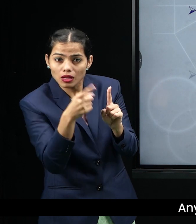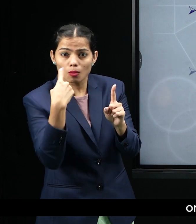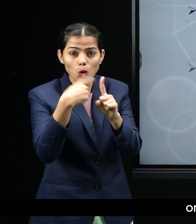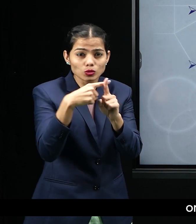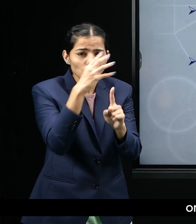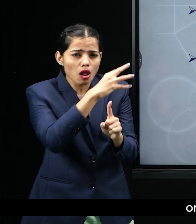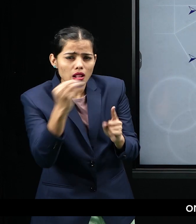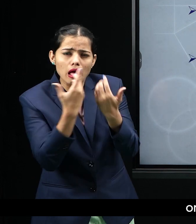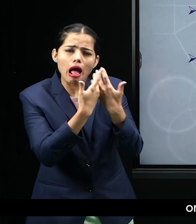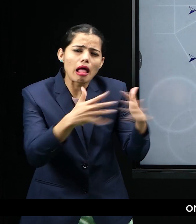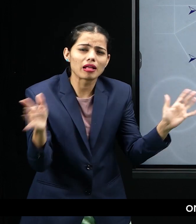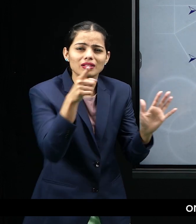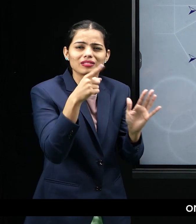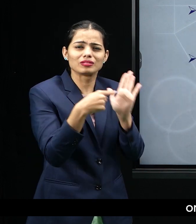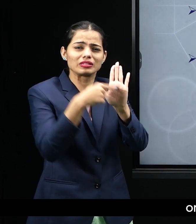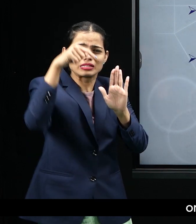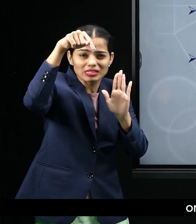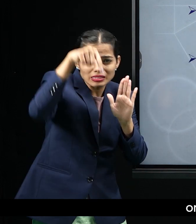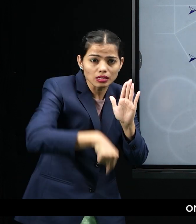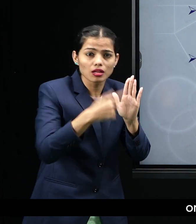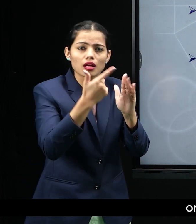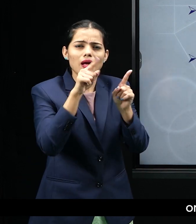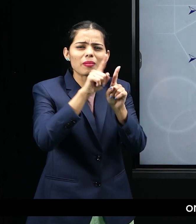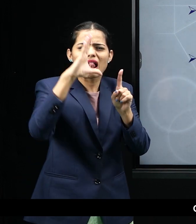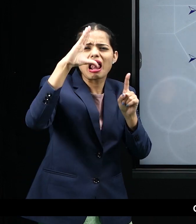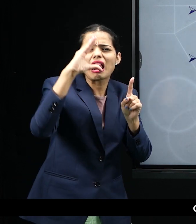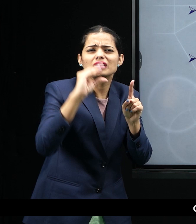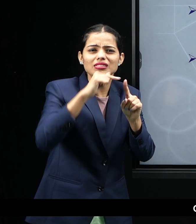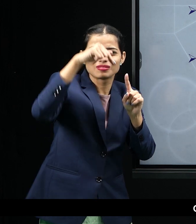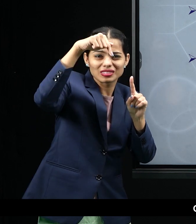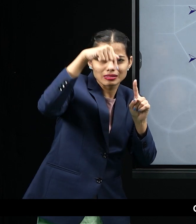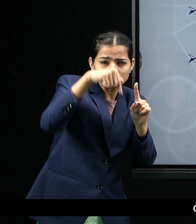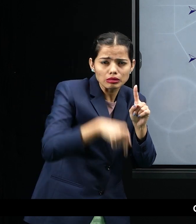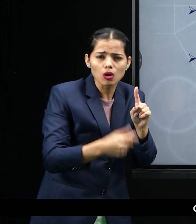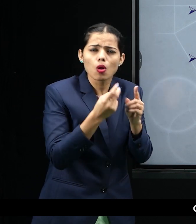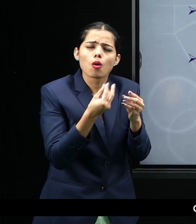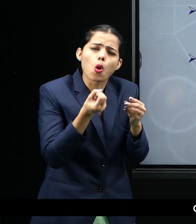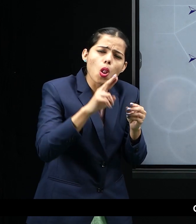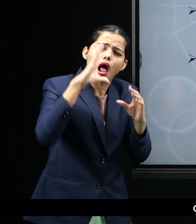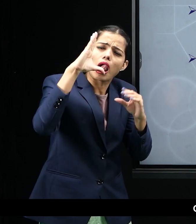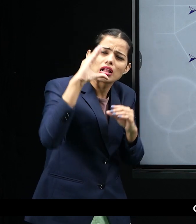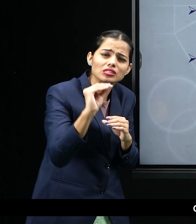or less or decreasing is negative, denoted by negative sign.